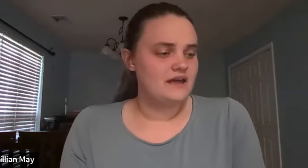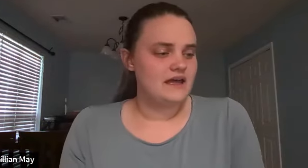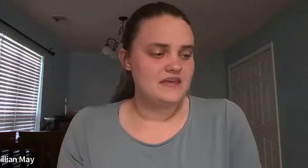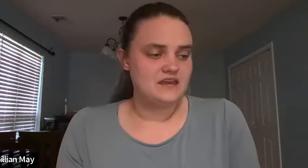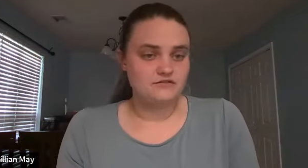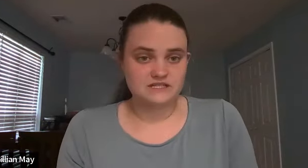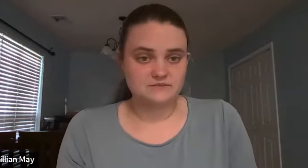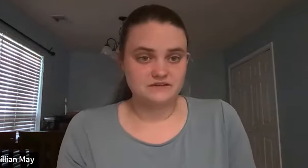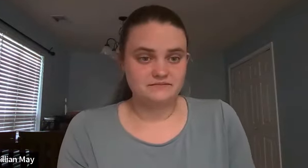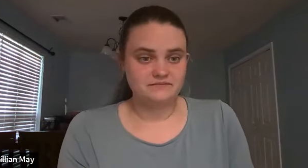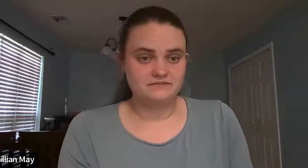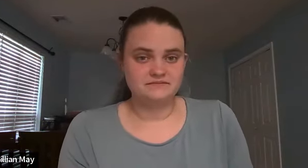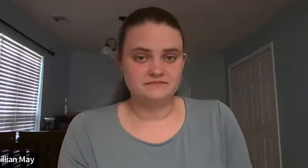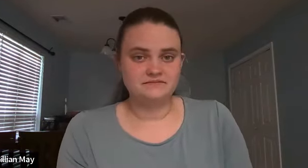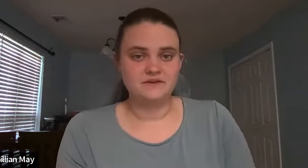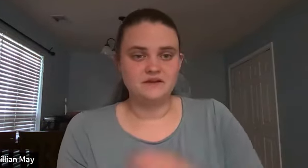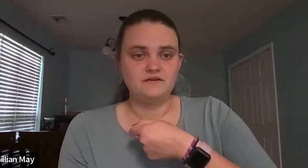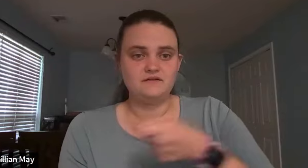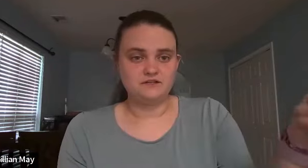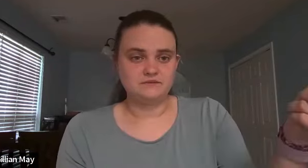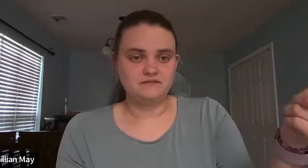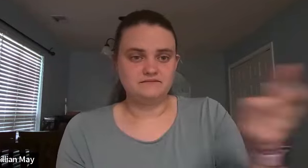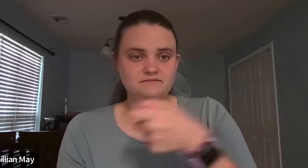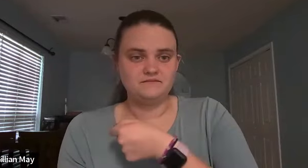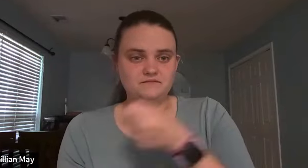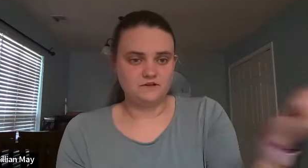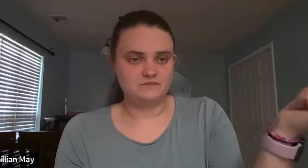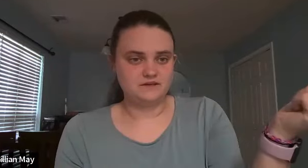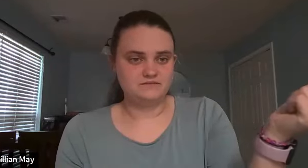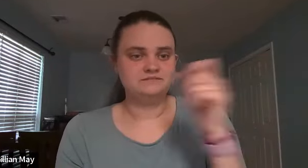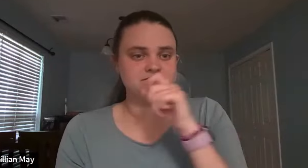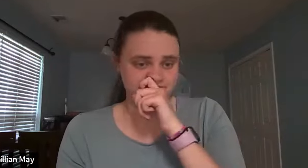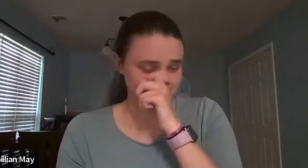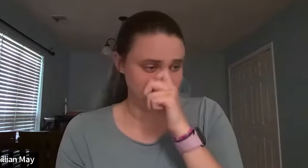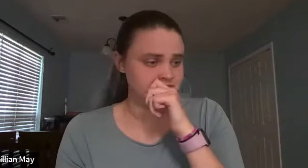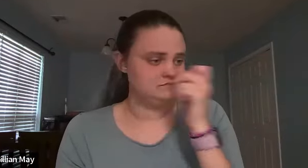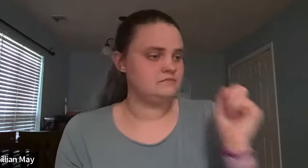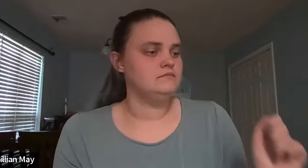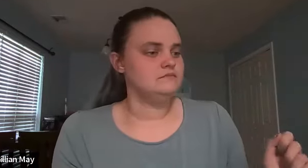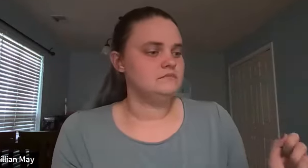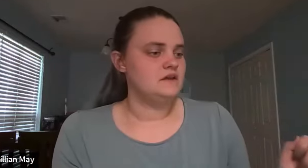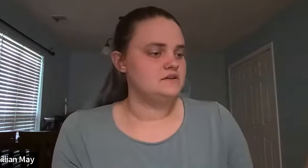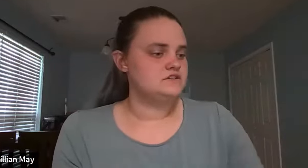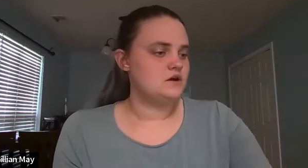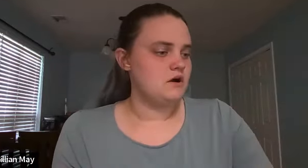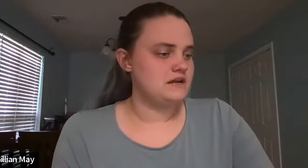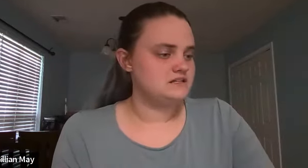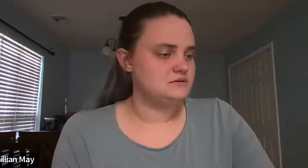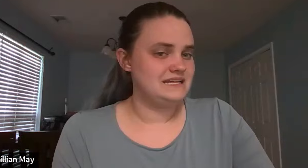And then frisbee, frisbee, frisbee. Mm-hmm. So our next one